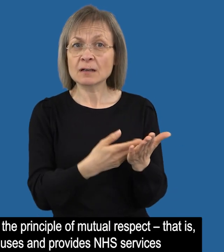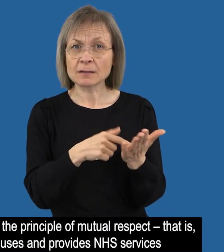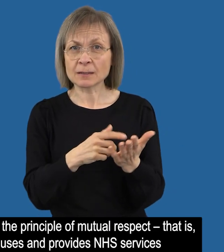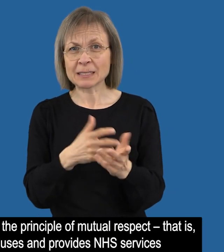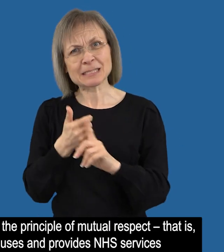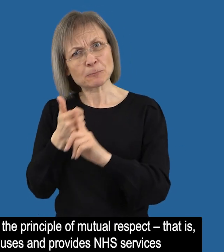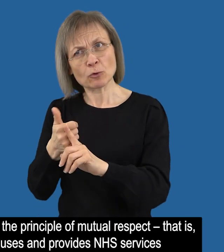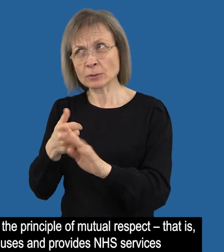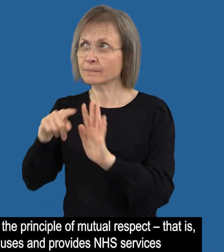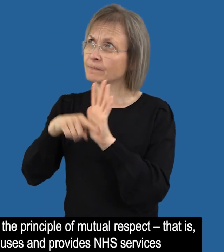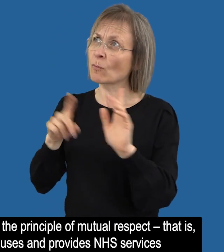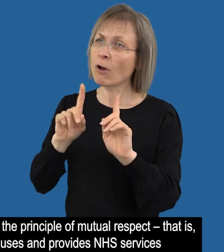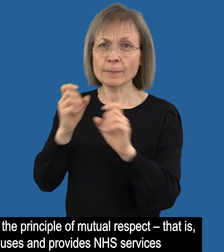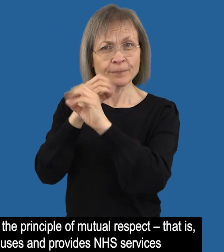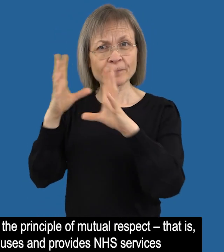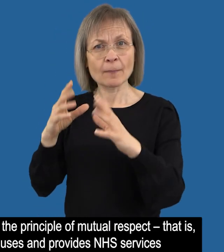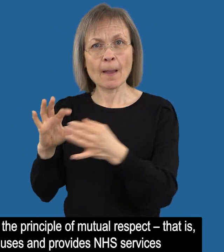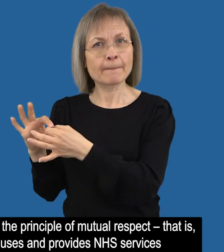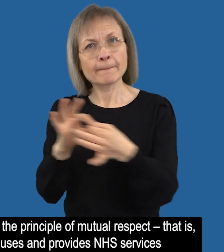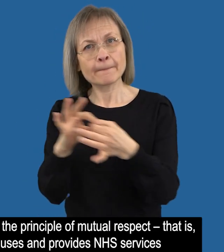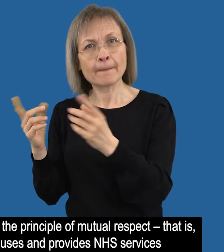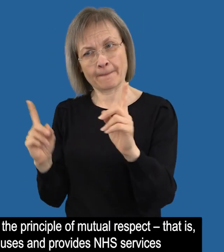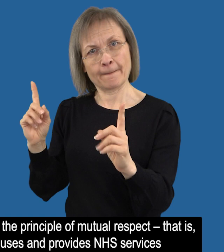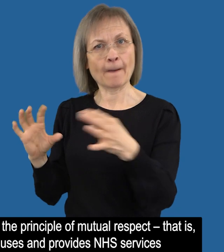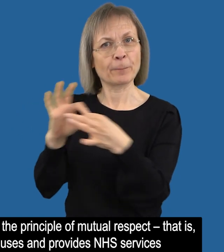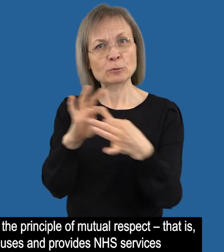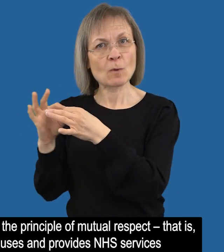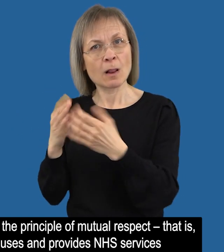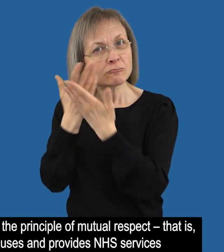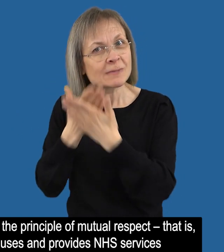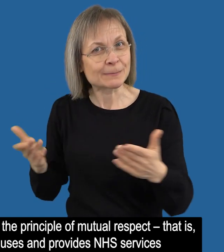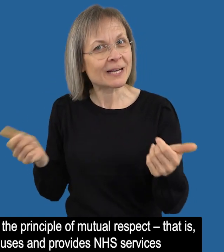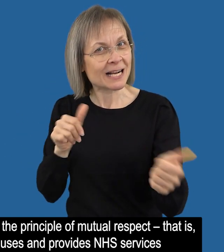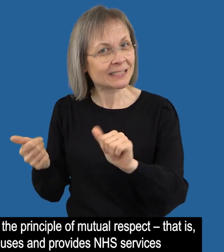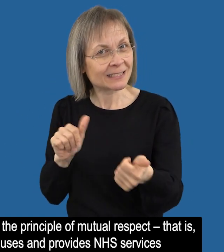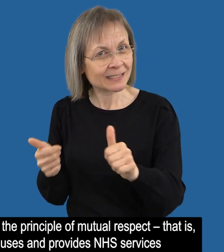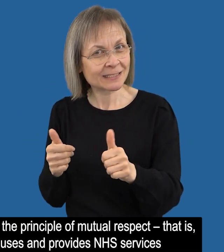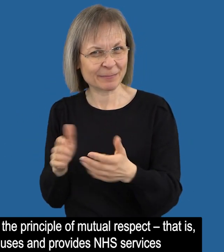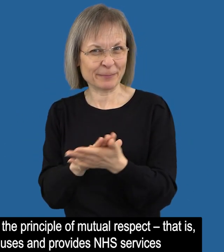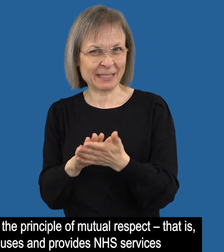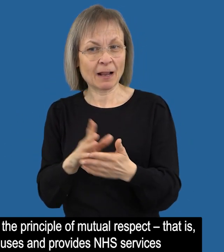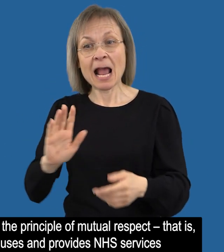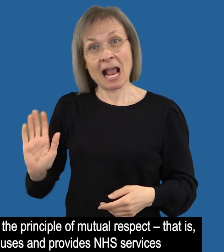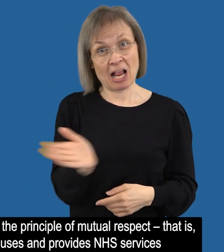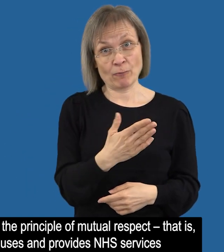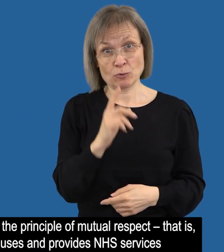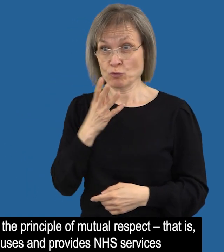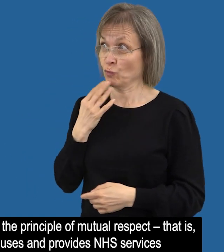The Charter supports the principle of mutual respect. That is, everyone who uses and provides